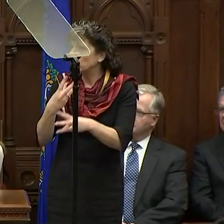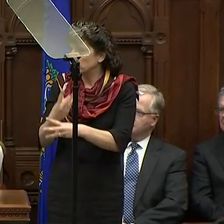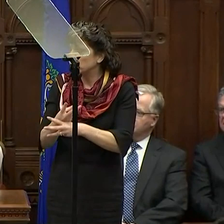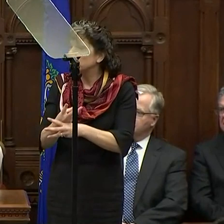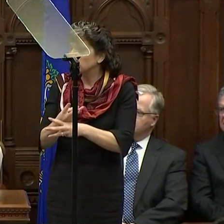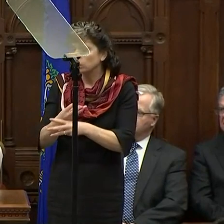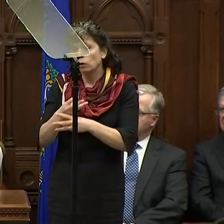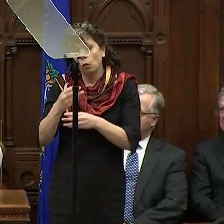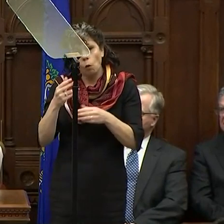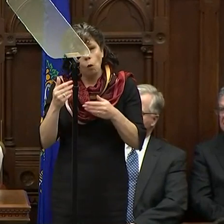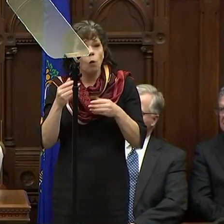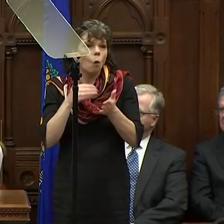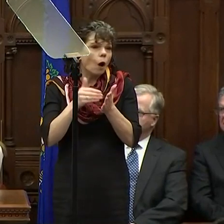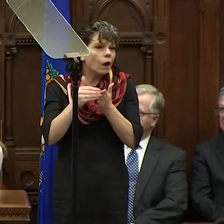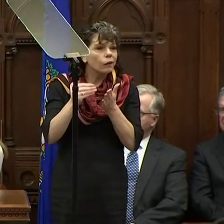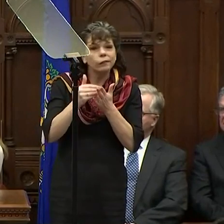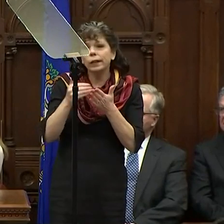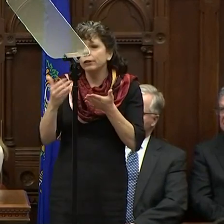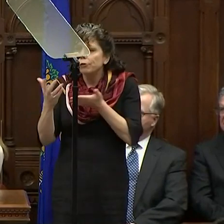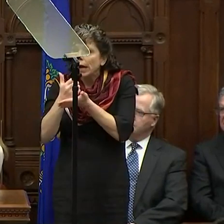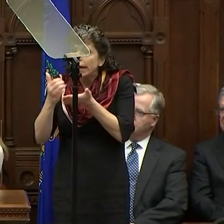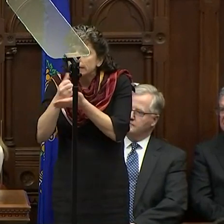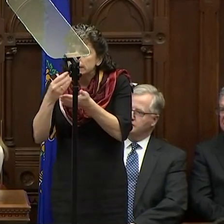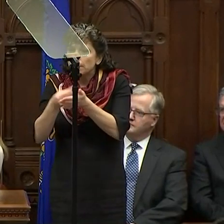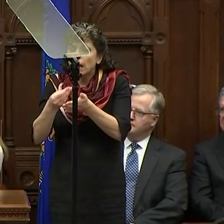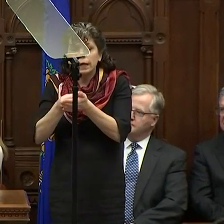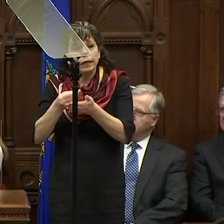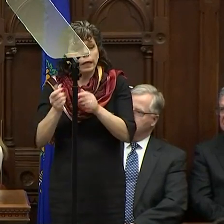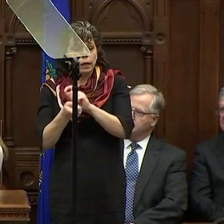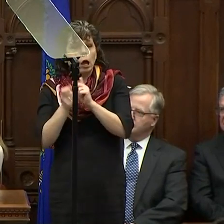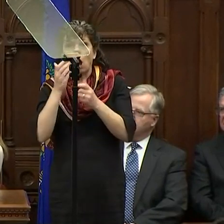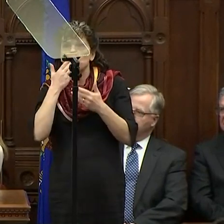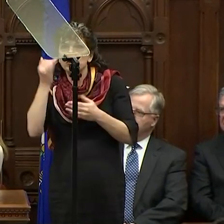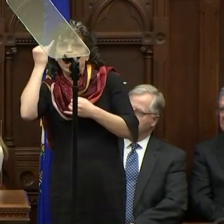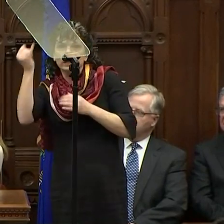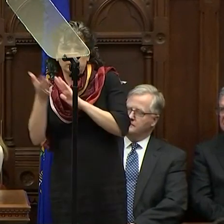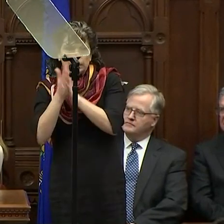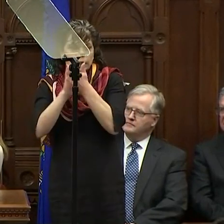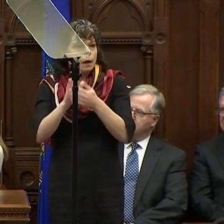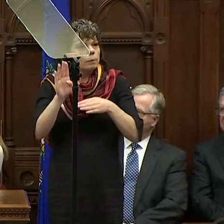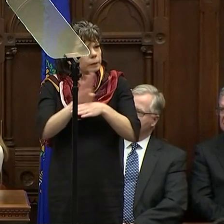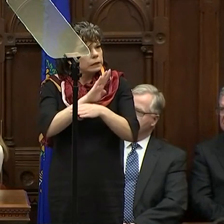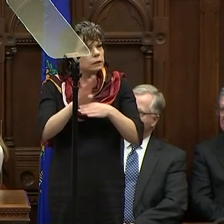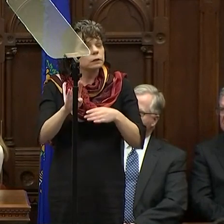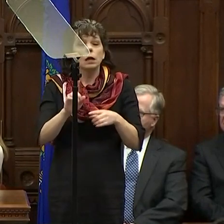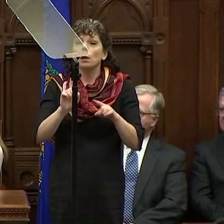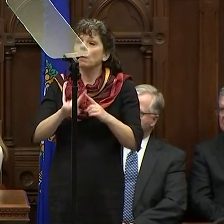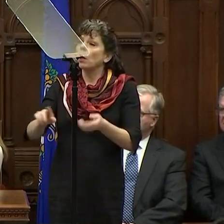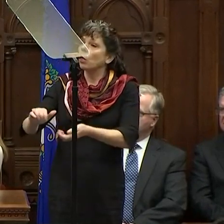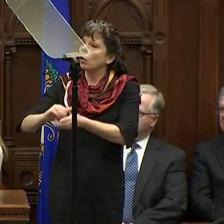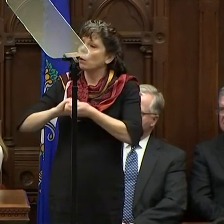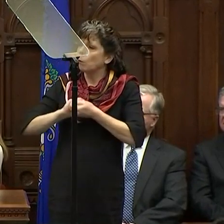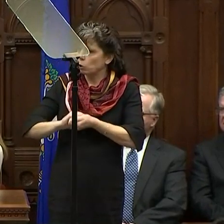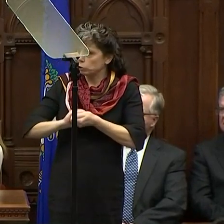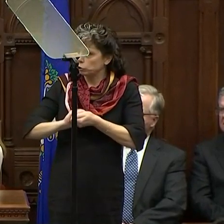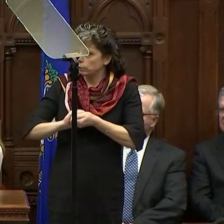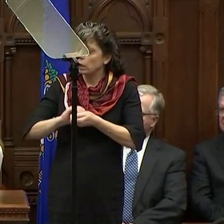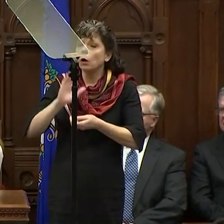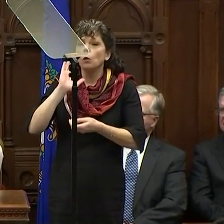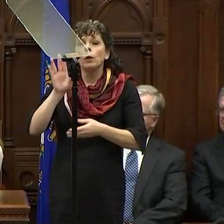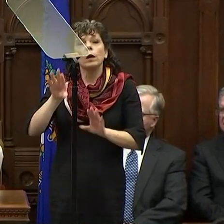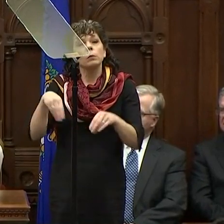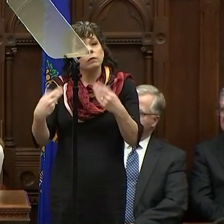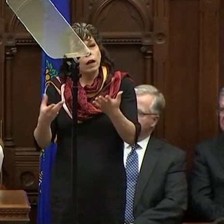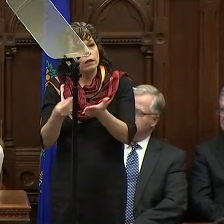you can often raise money to turn a good idea into a business. Well, the partnership will provide funding